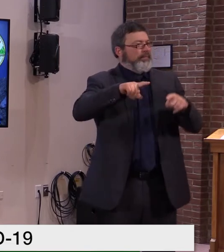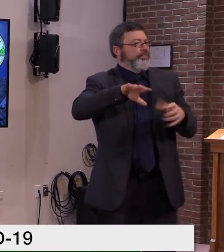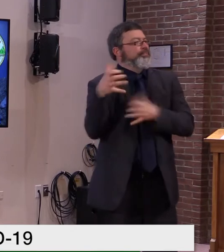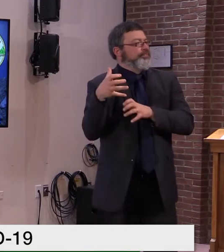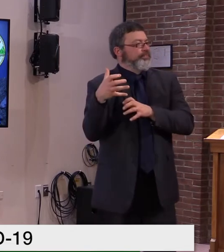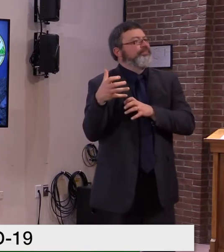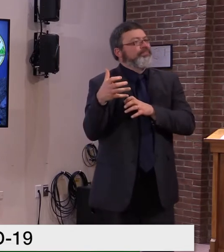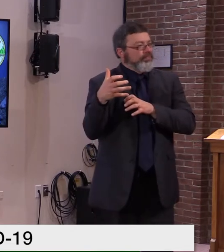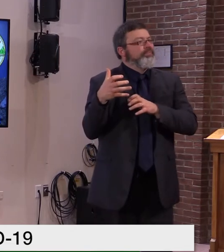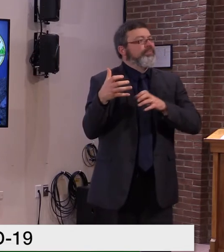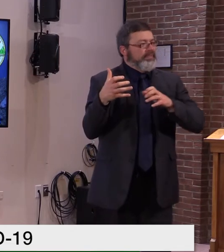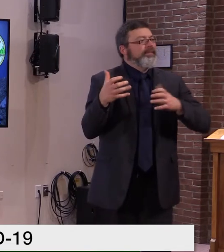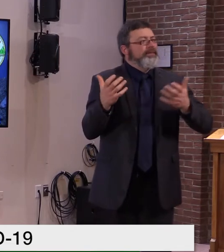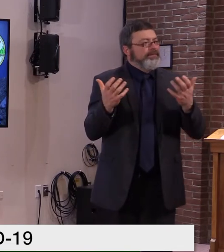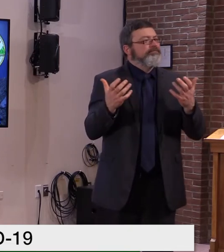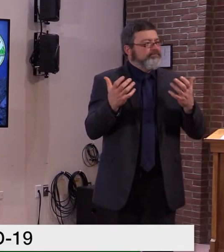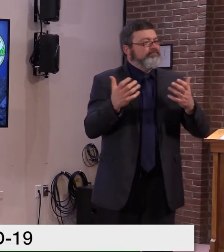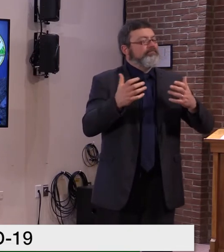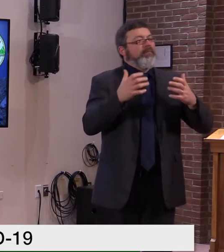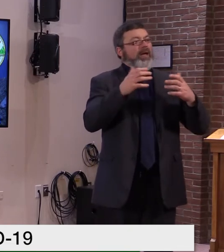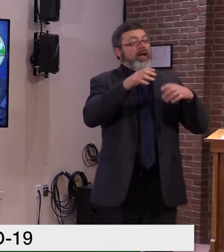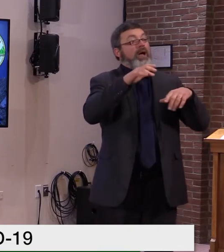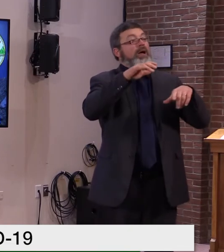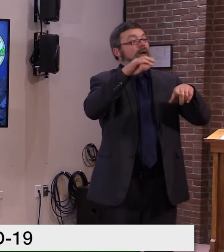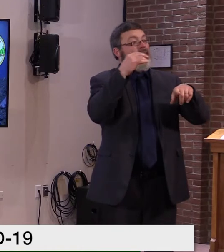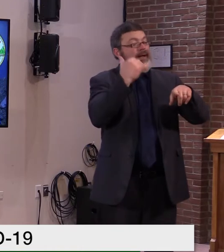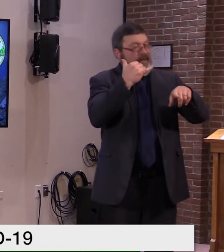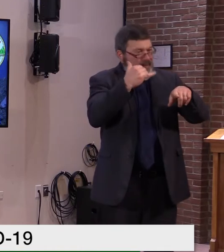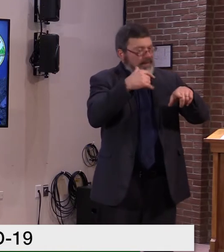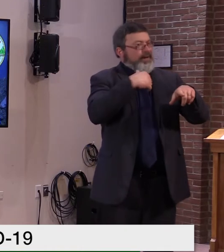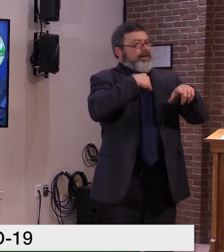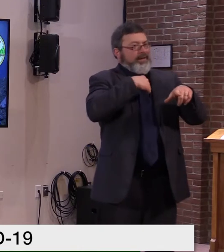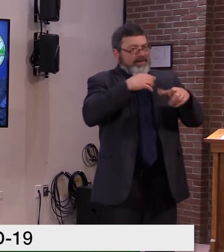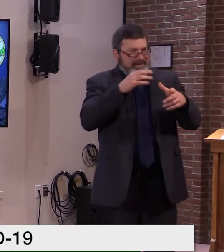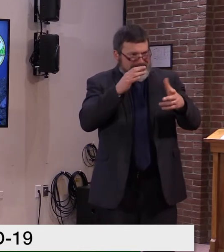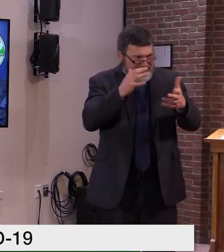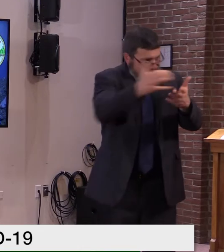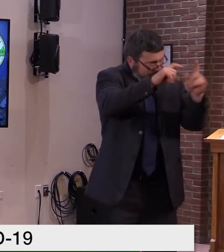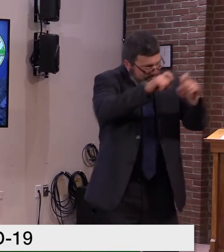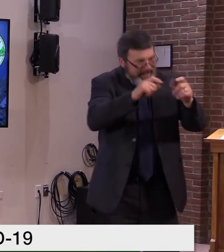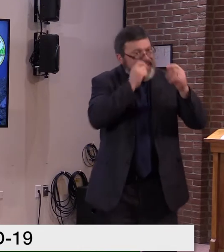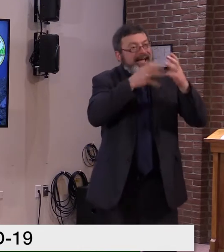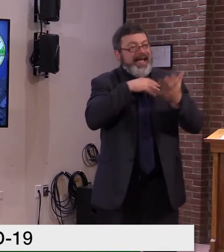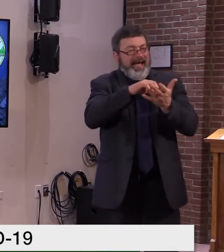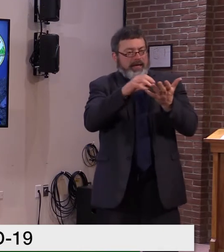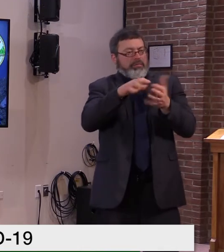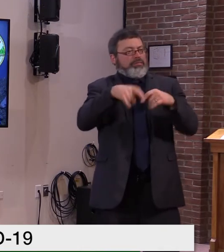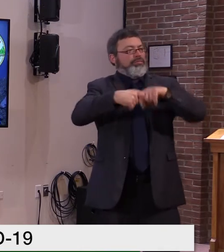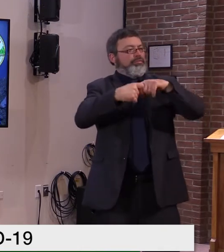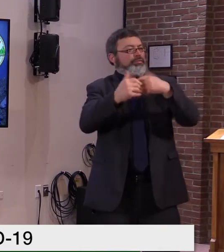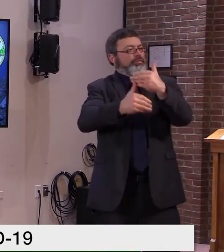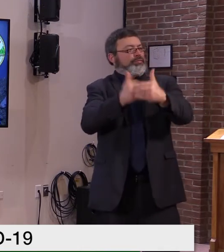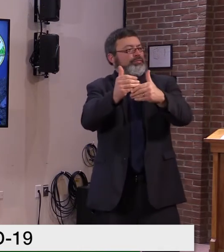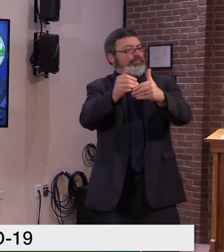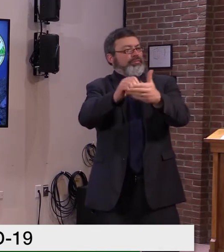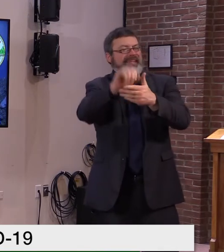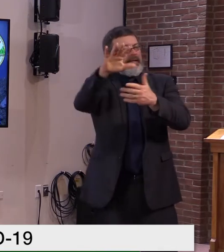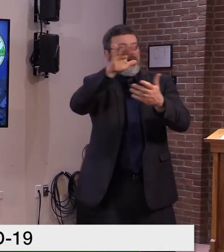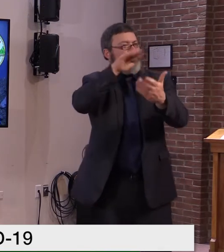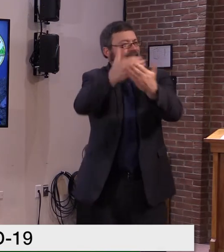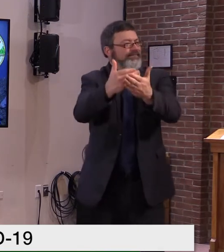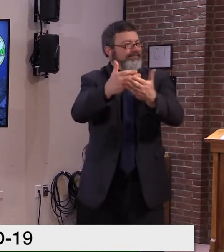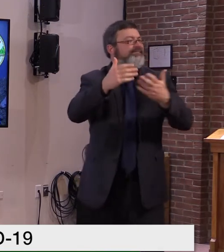when the labs arrive and when they are being processed. The Agency of Human Services and its health